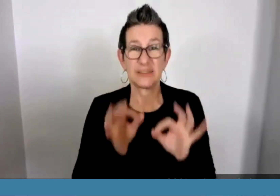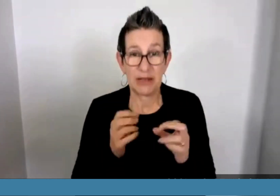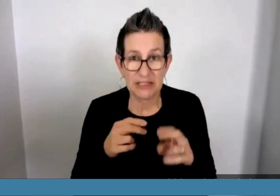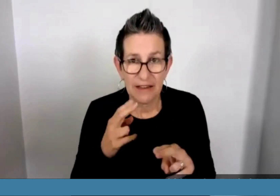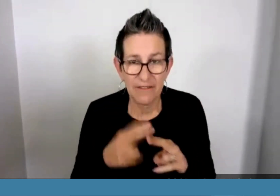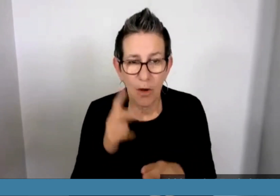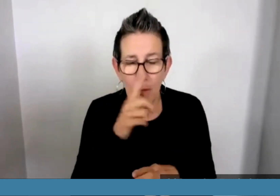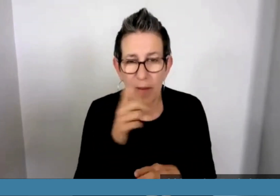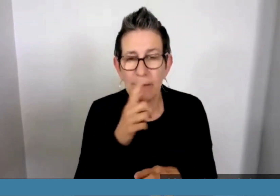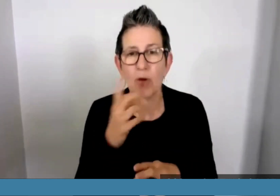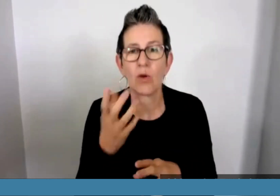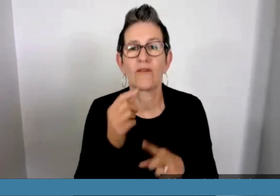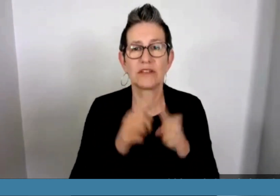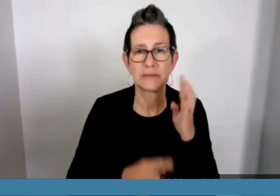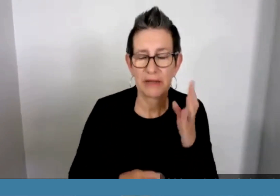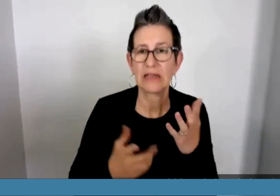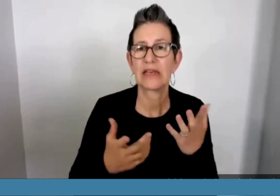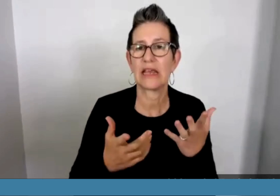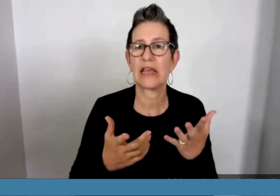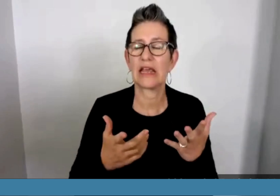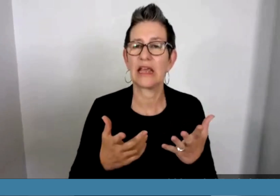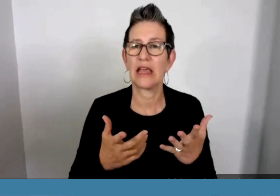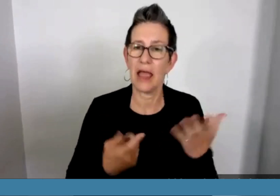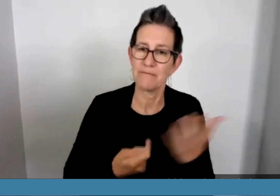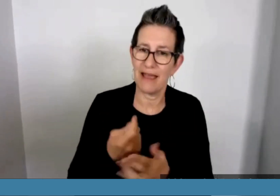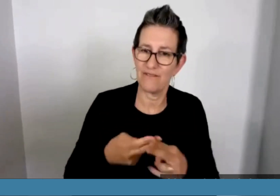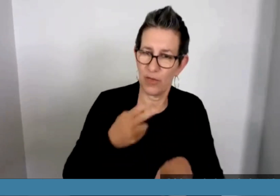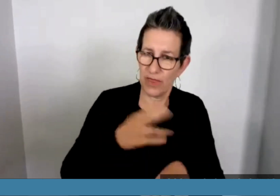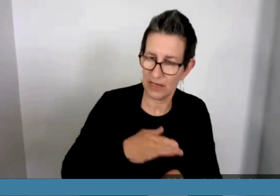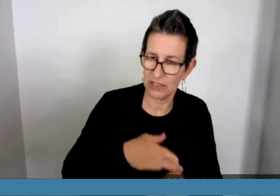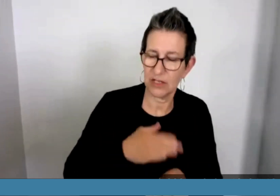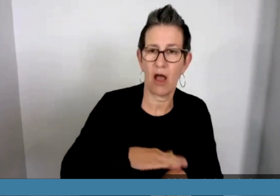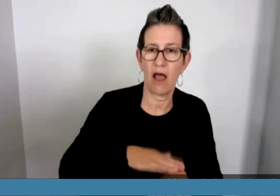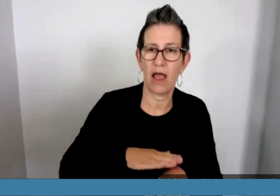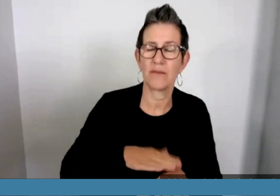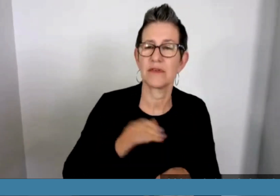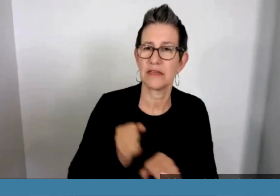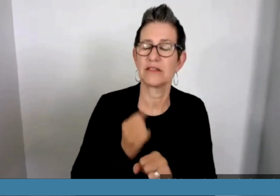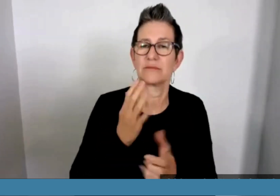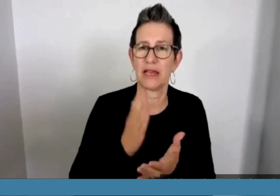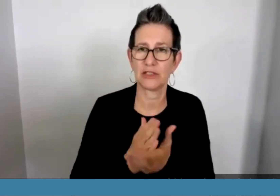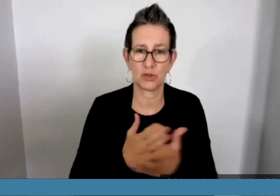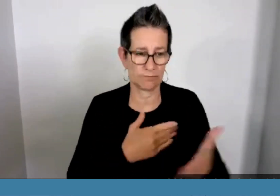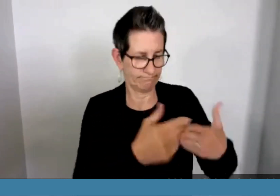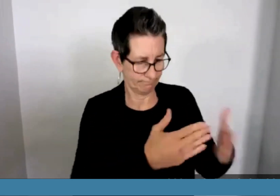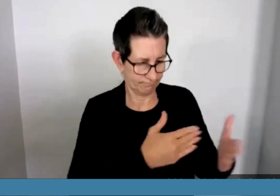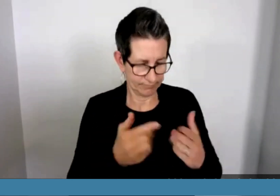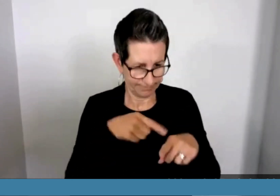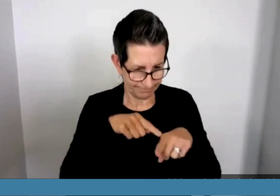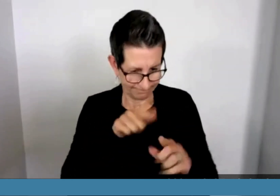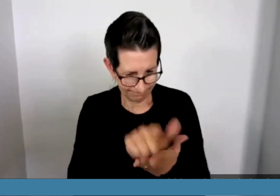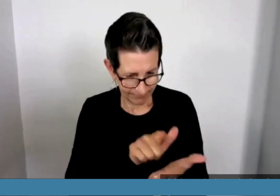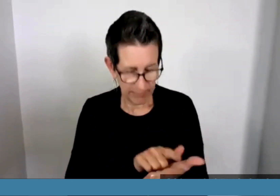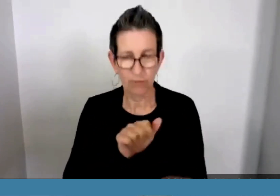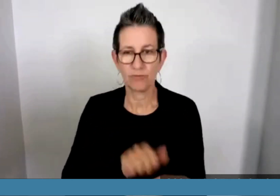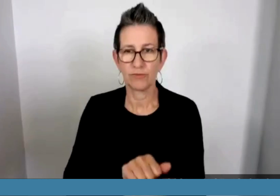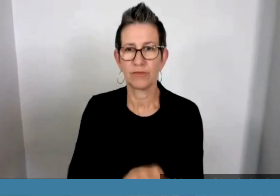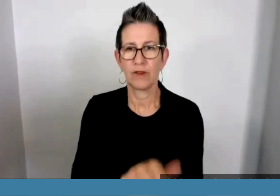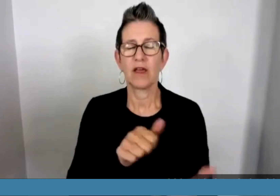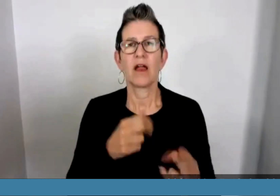core roles and paid for their time and effort and access. So you will find, for example, when you